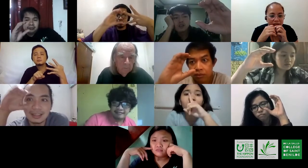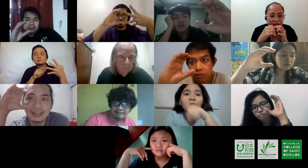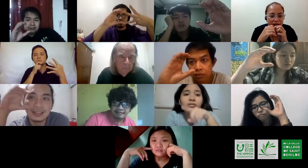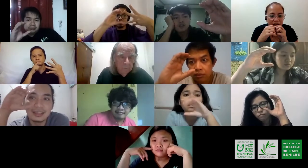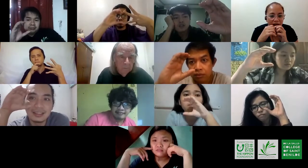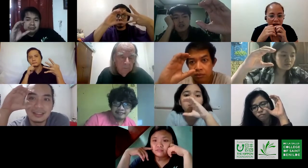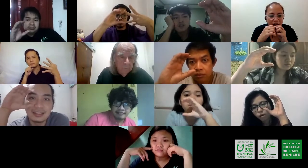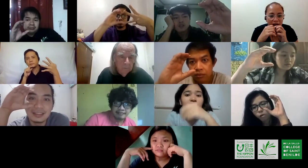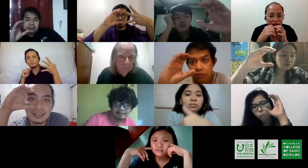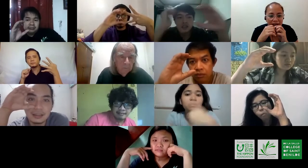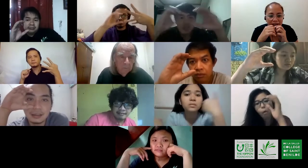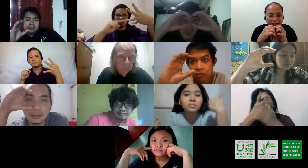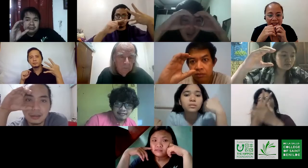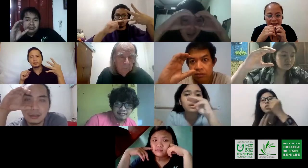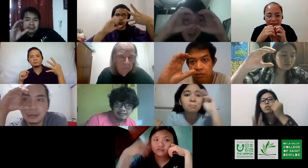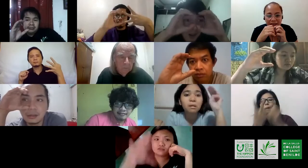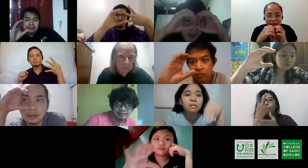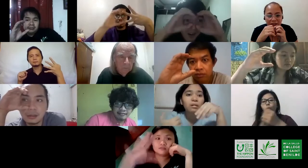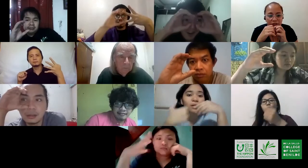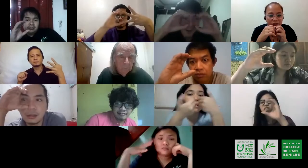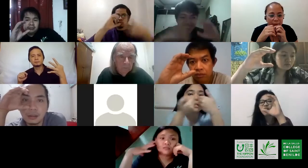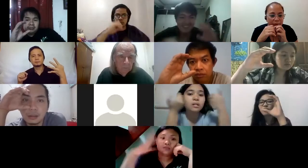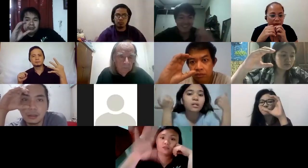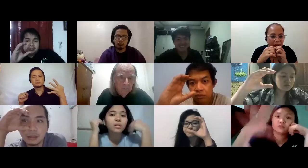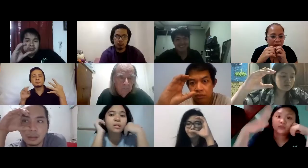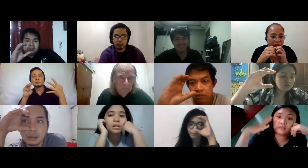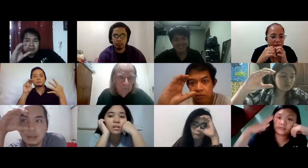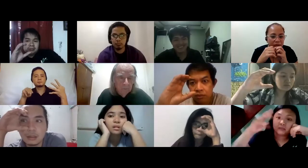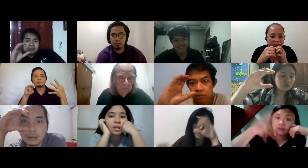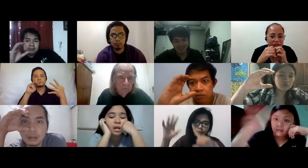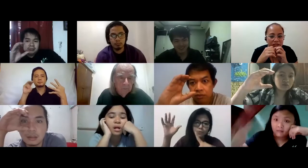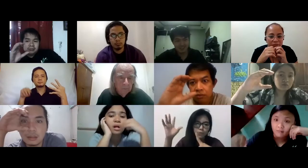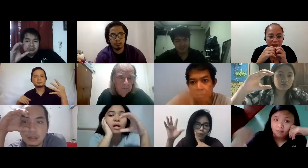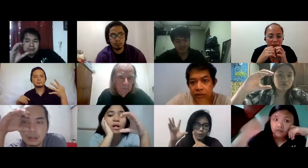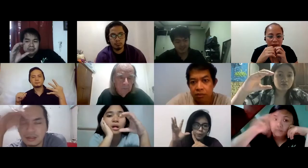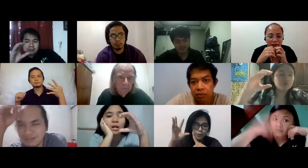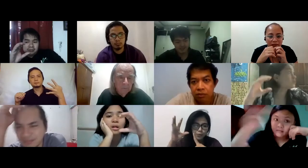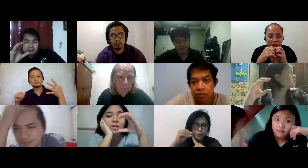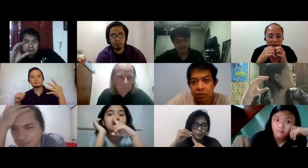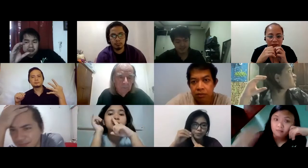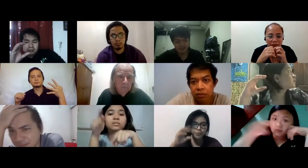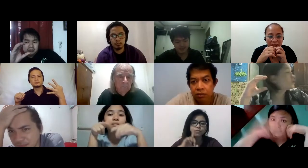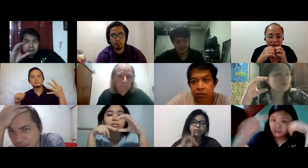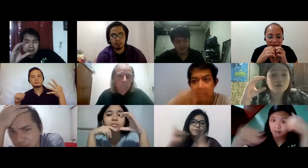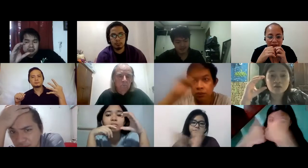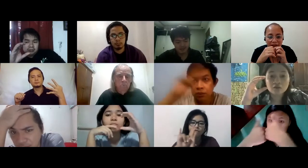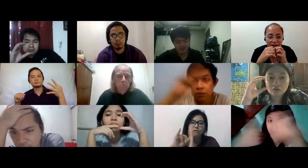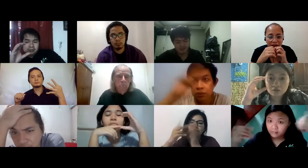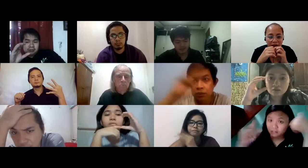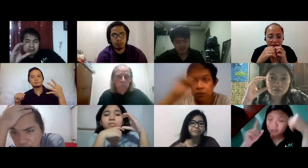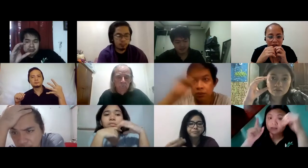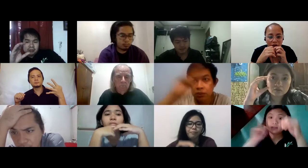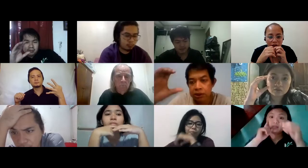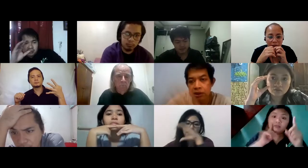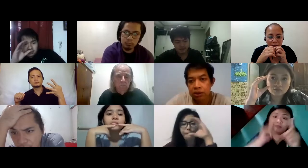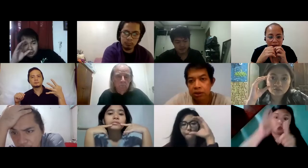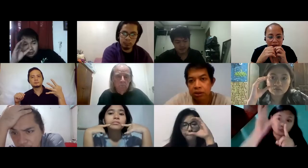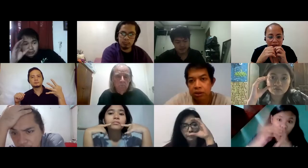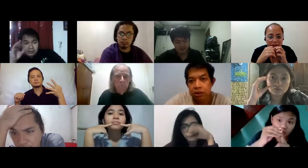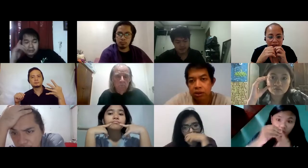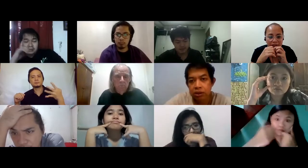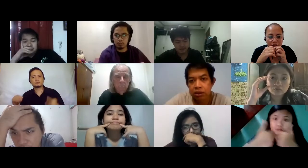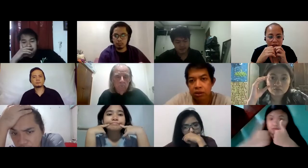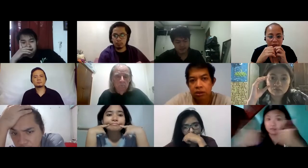Tibbs, Kyla is C, and also Yami. But Jasmine, wait. In Manila, are you talking about